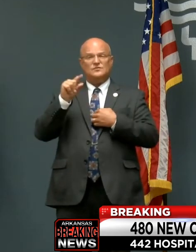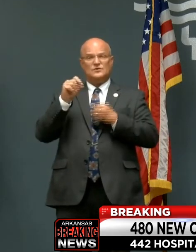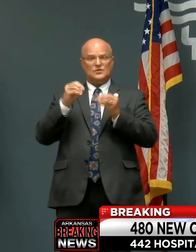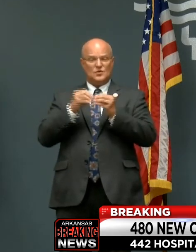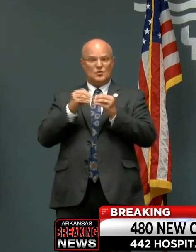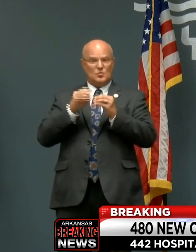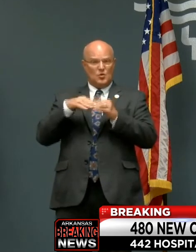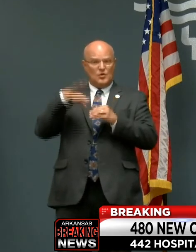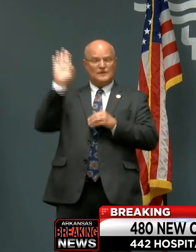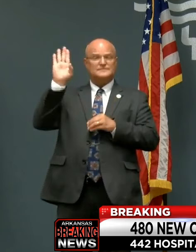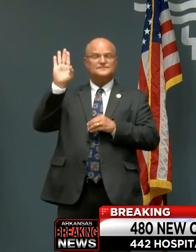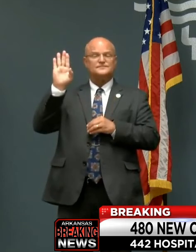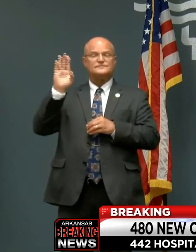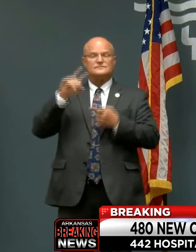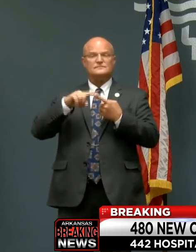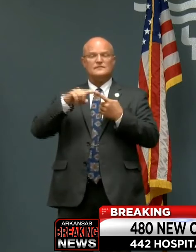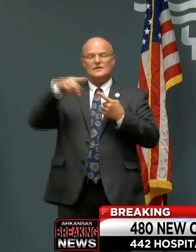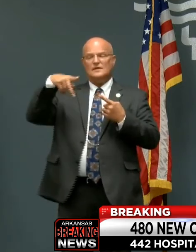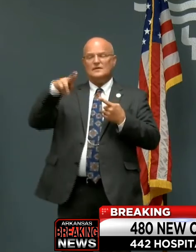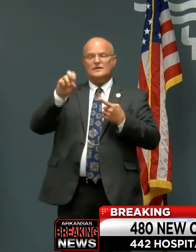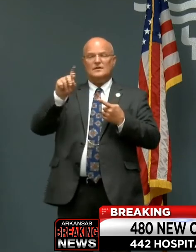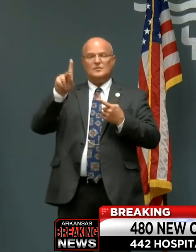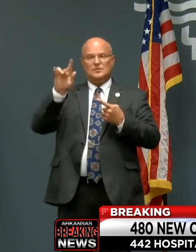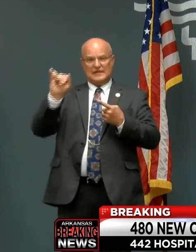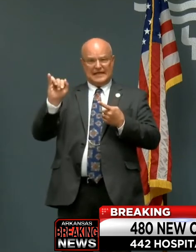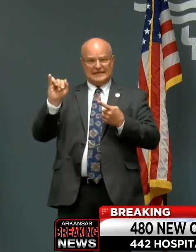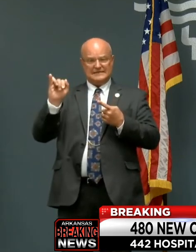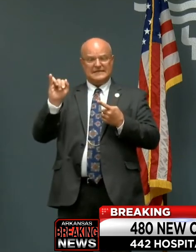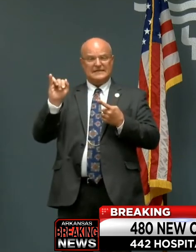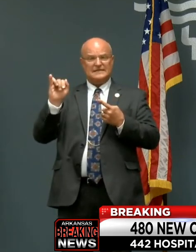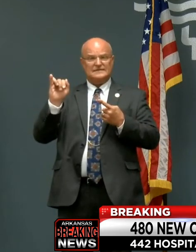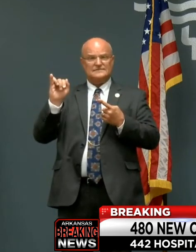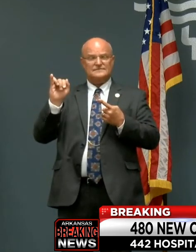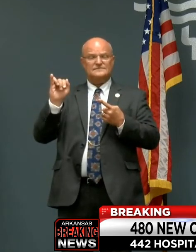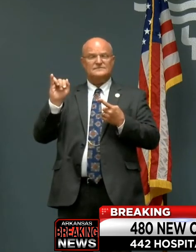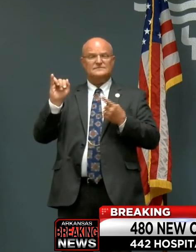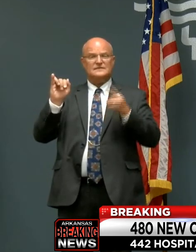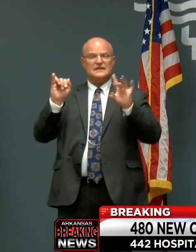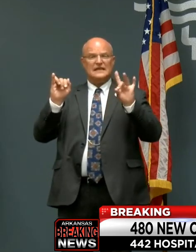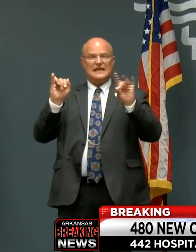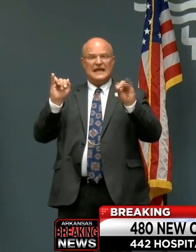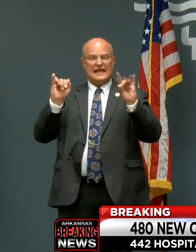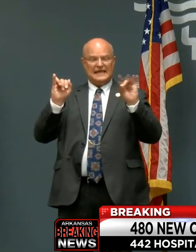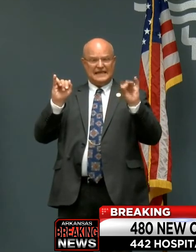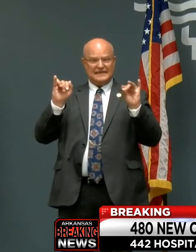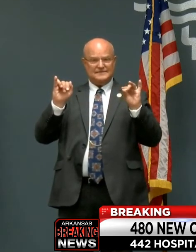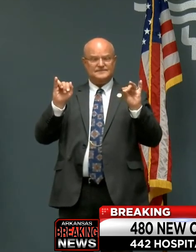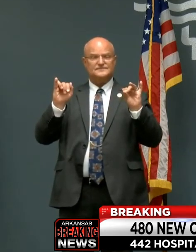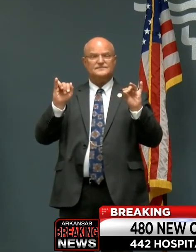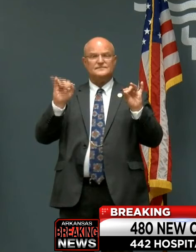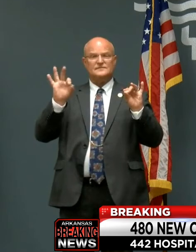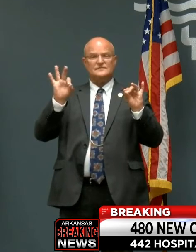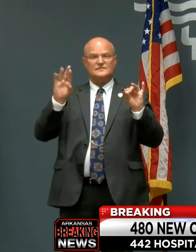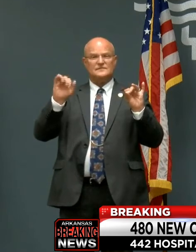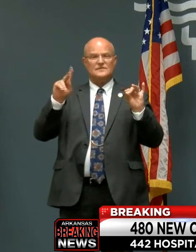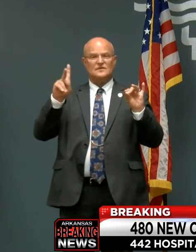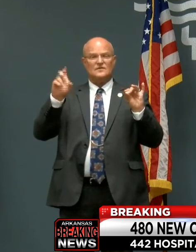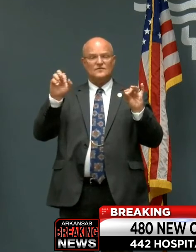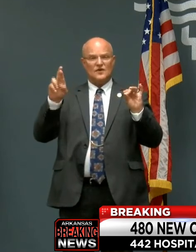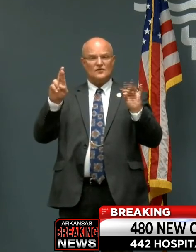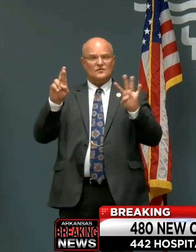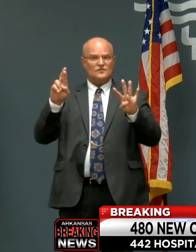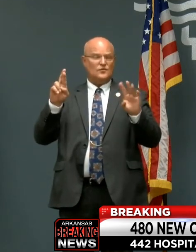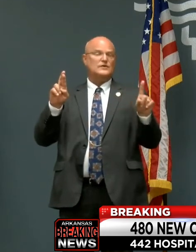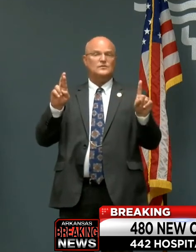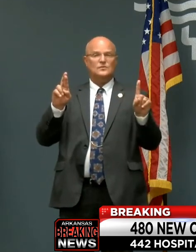more cases. They are Pulaski, again, at number 1 at 80 cases, Faulkner at